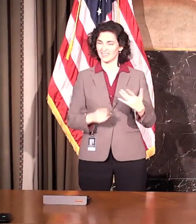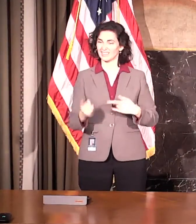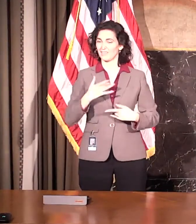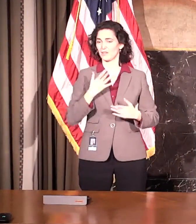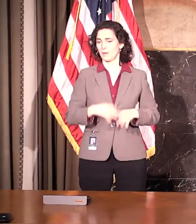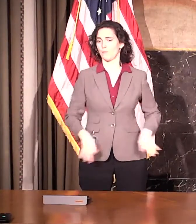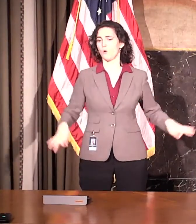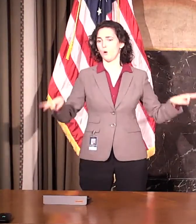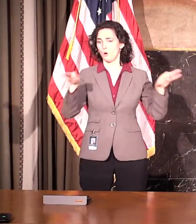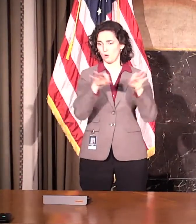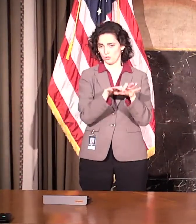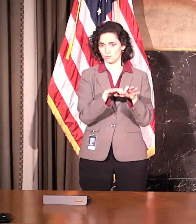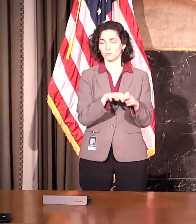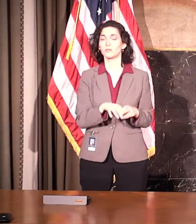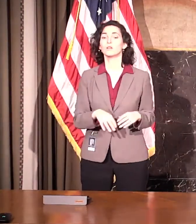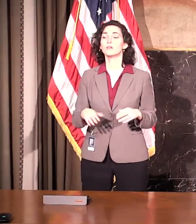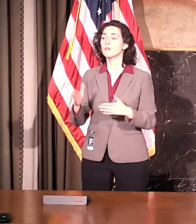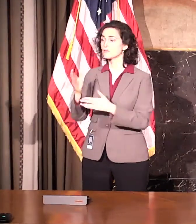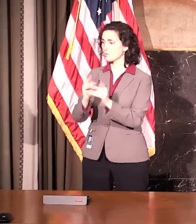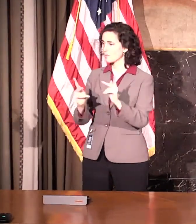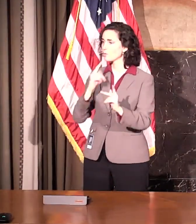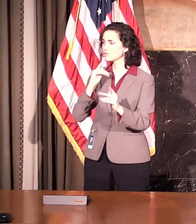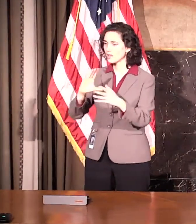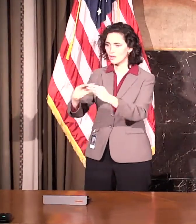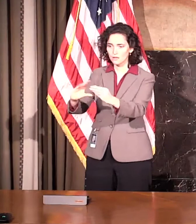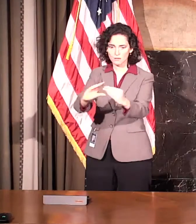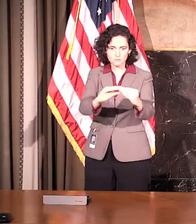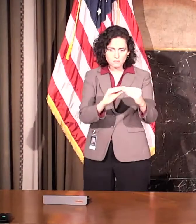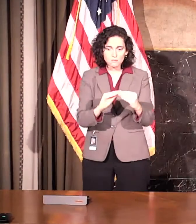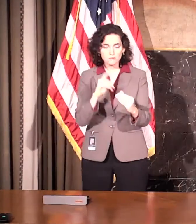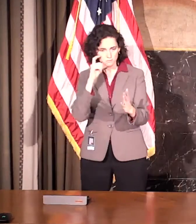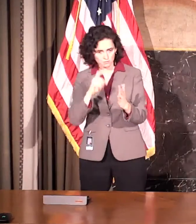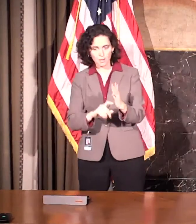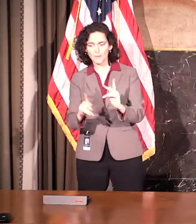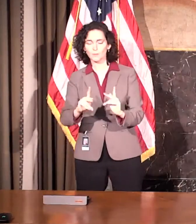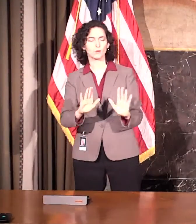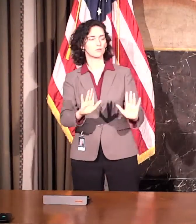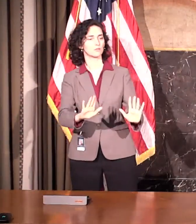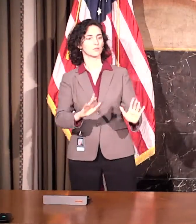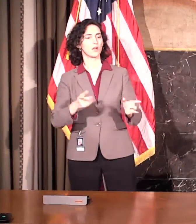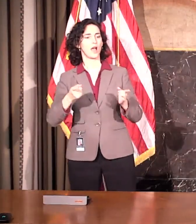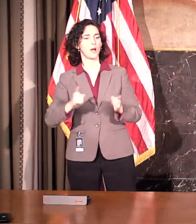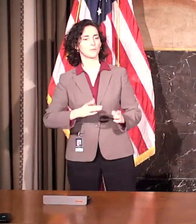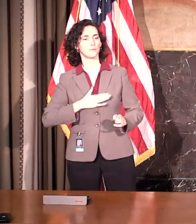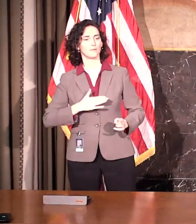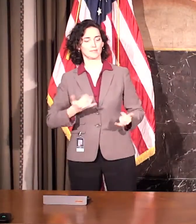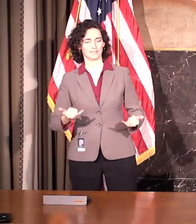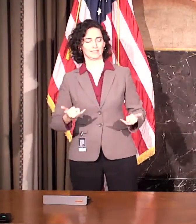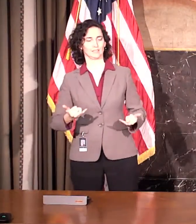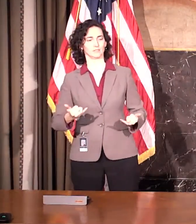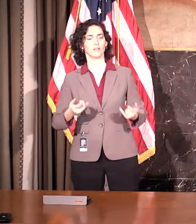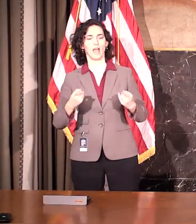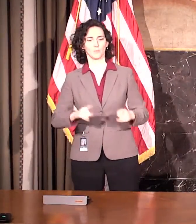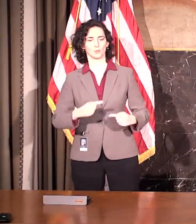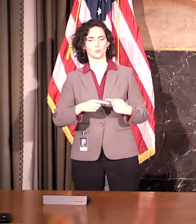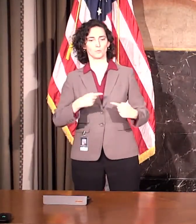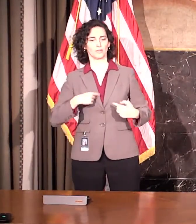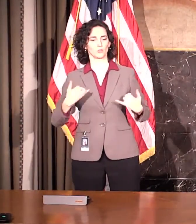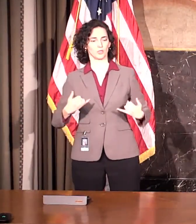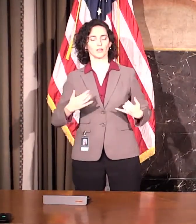firsthand people saying that this is a time in their lives that they will share not only with their children, but their